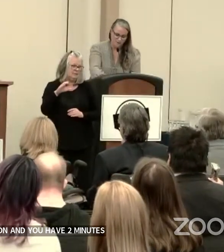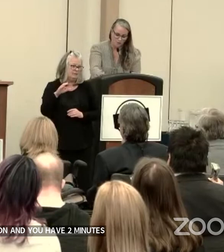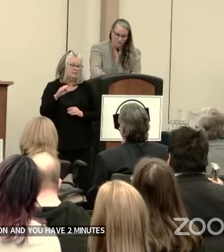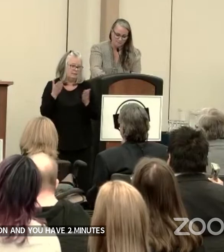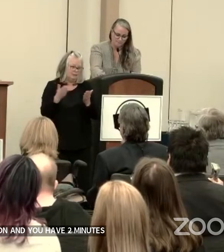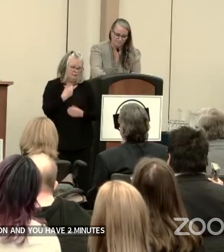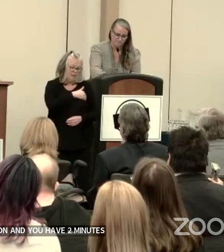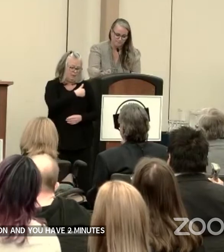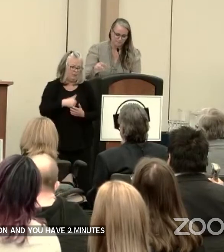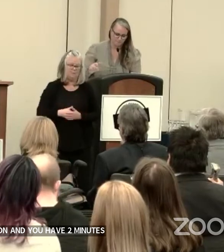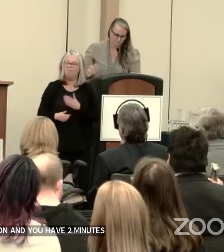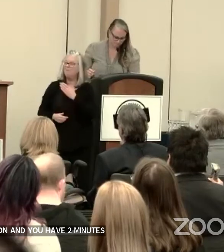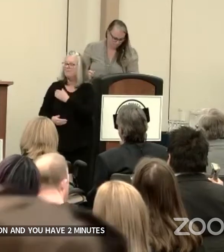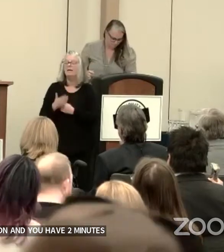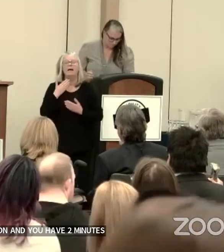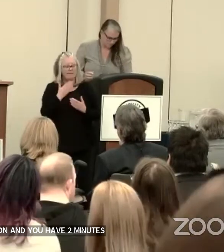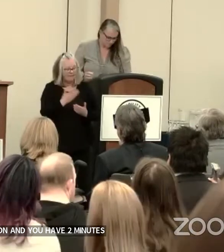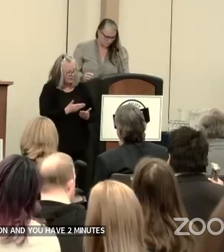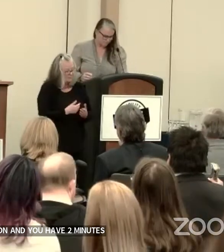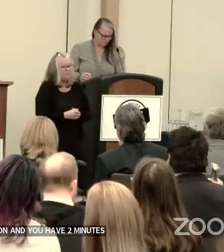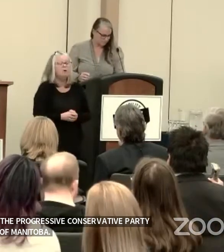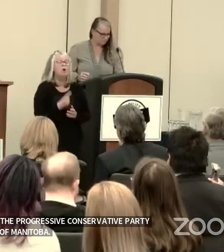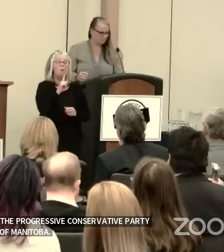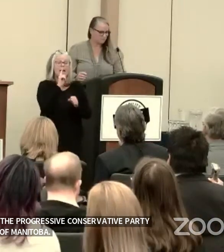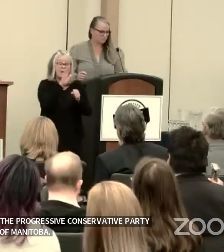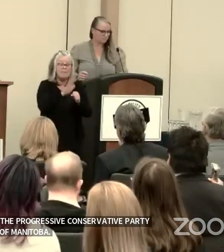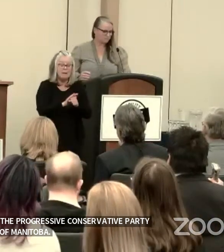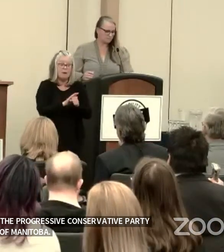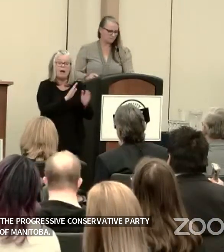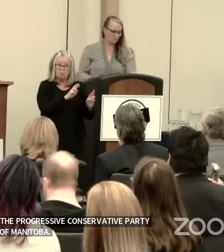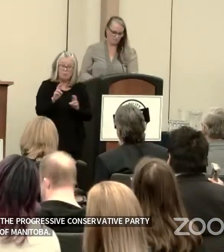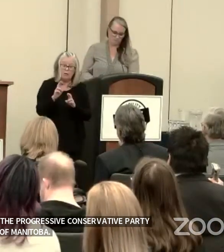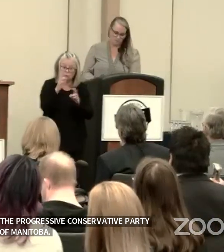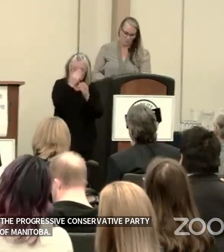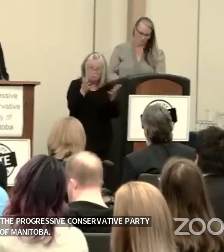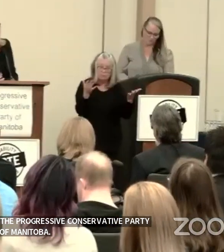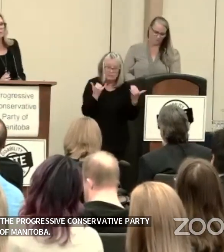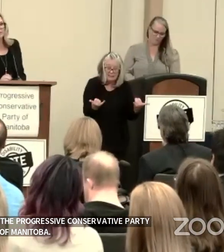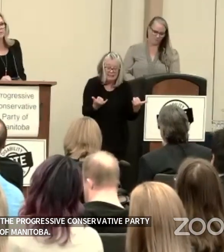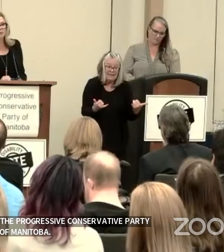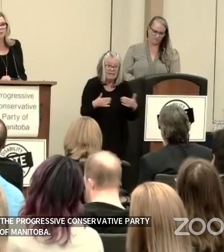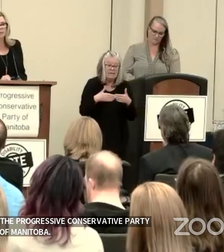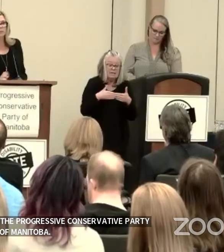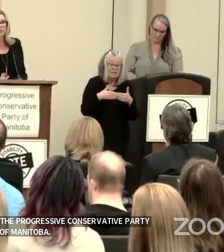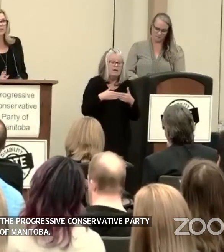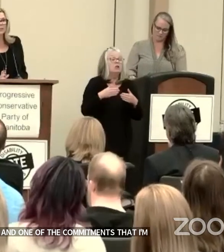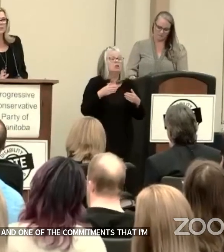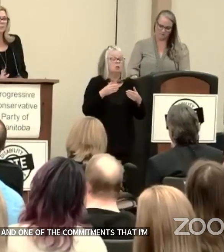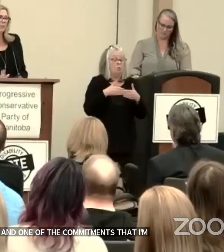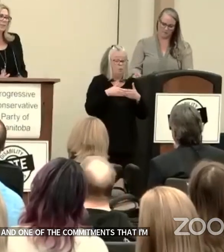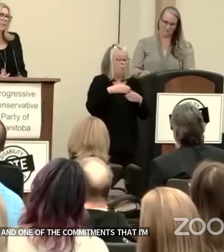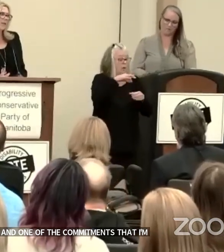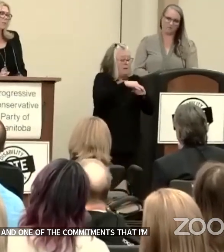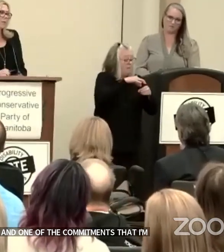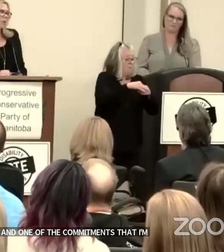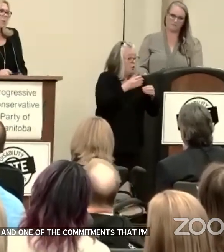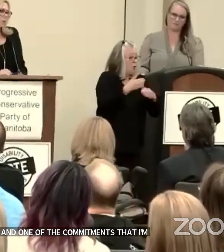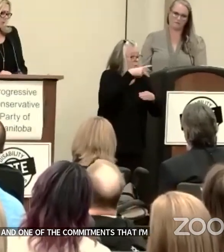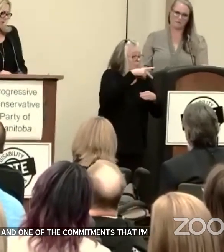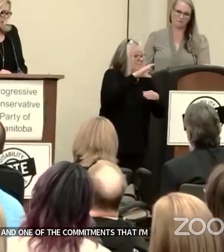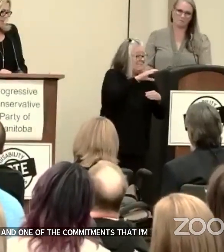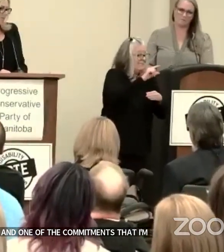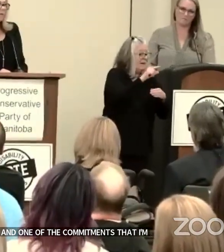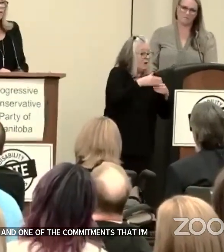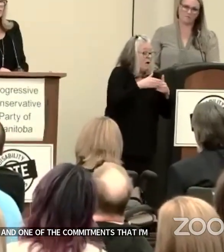of Manitoba. Thank you very much. And one of the commitments that I'm prepared to make today is that within 30 days, a newly re-elected PC government